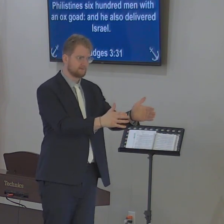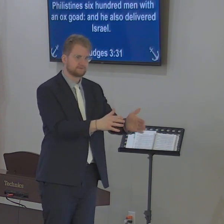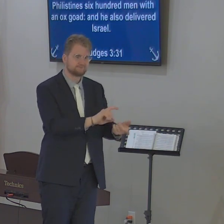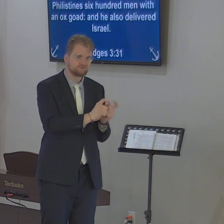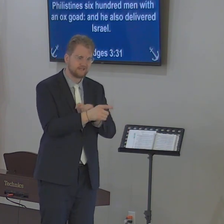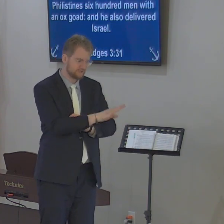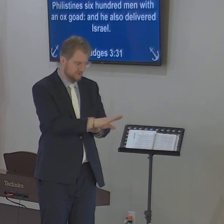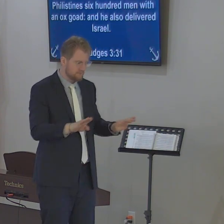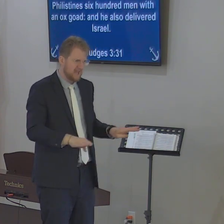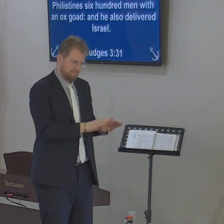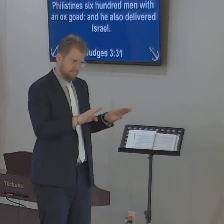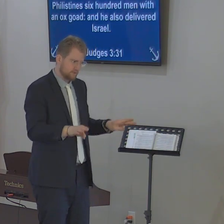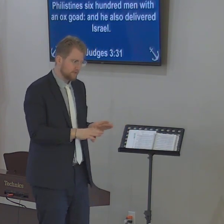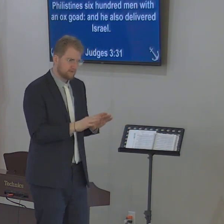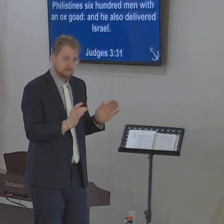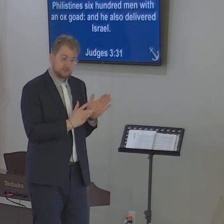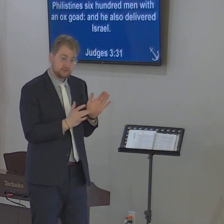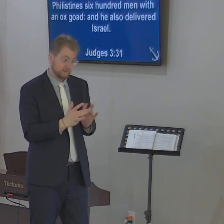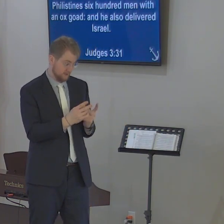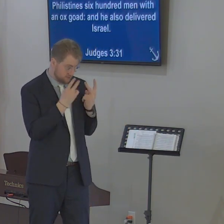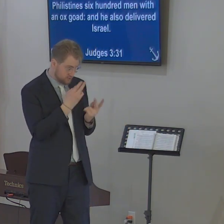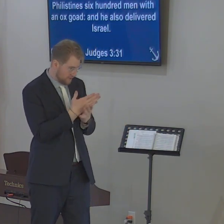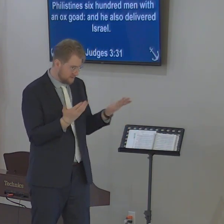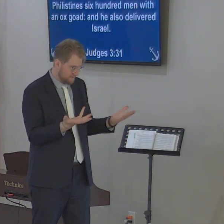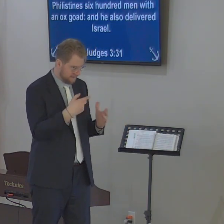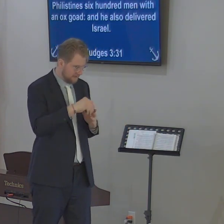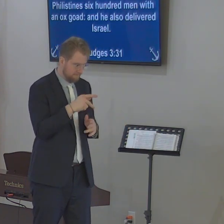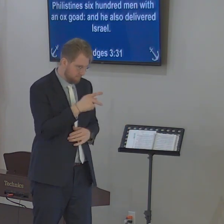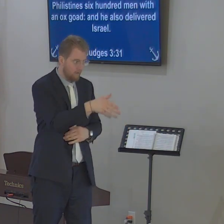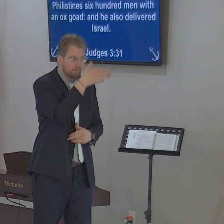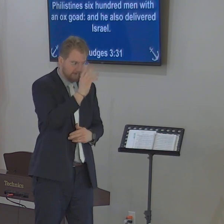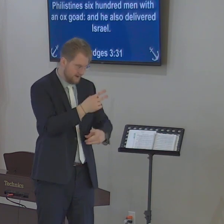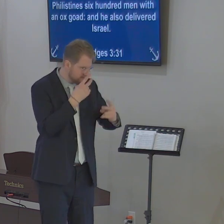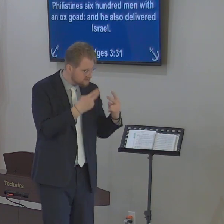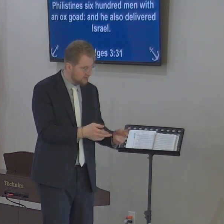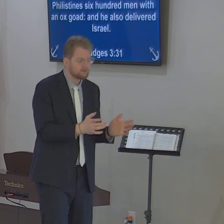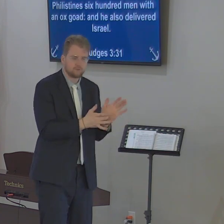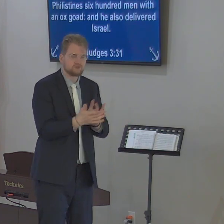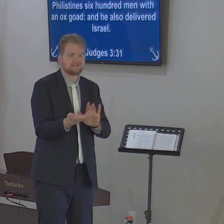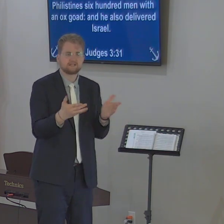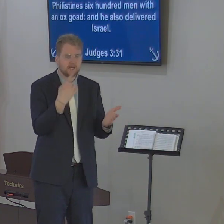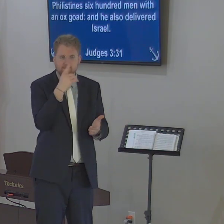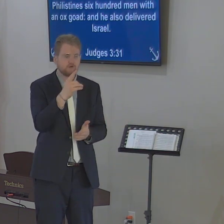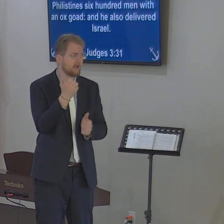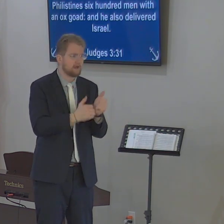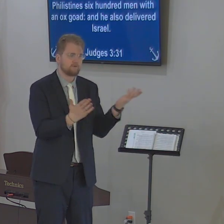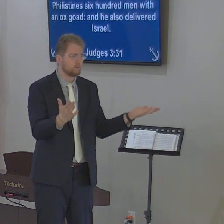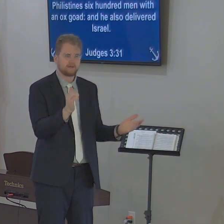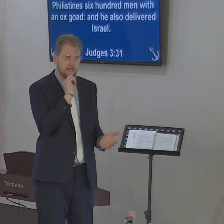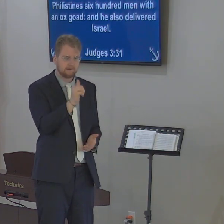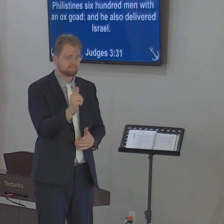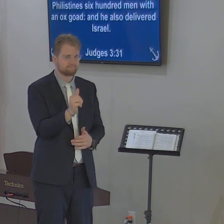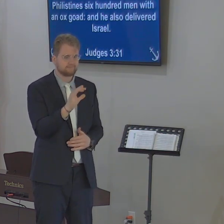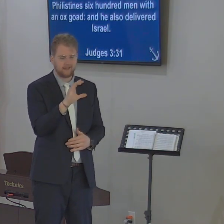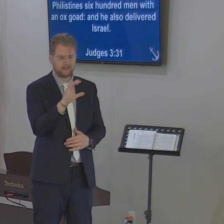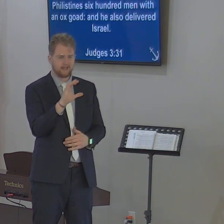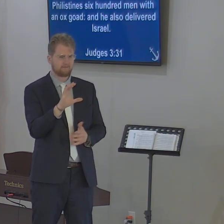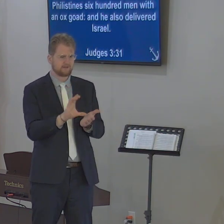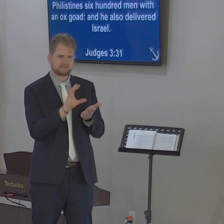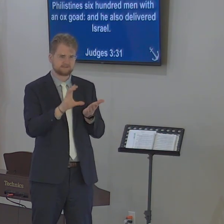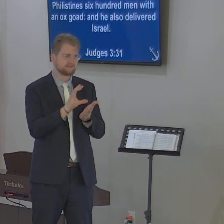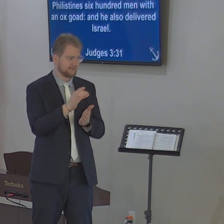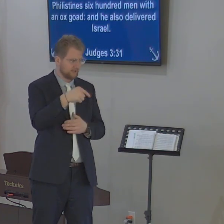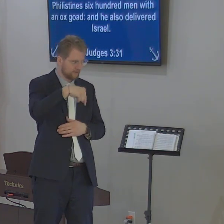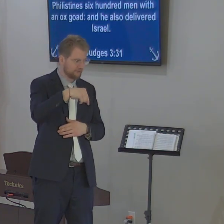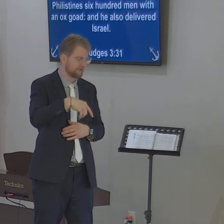behavior. Jesus saw something in Paul. God saw something in Paul. Jesus died for everybody. We're not Calvinists around here. And Paul had to